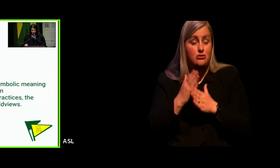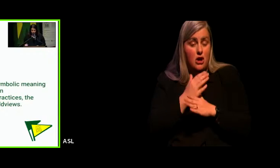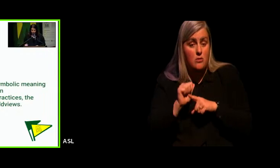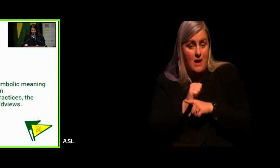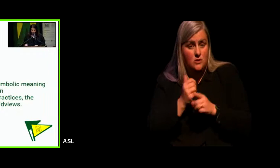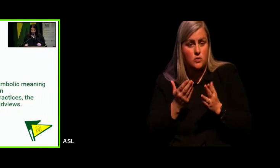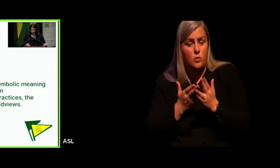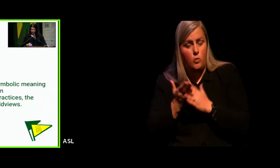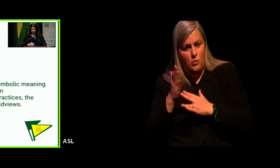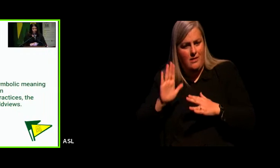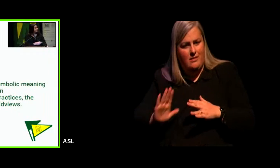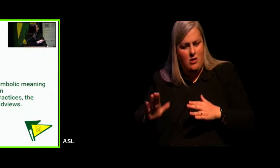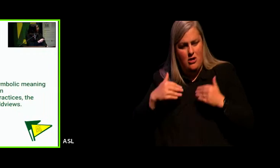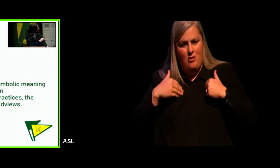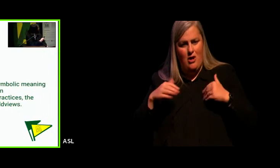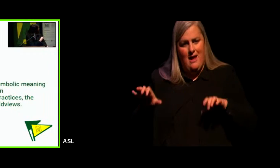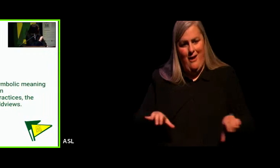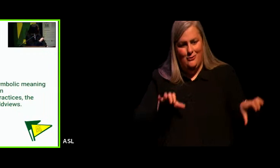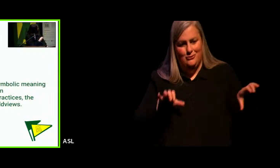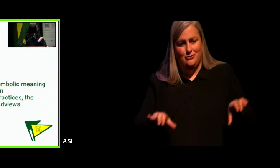actions.